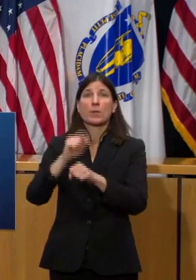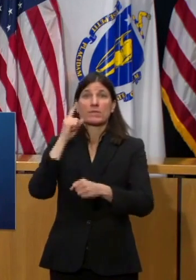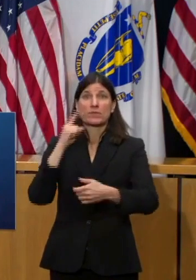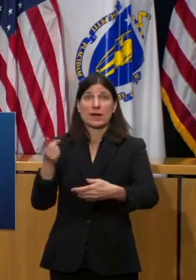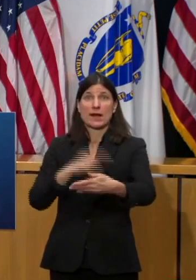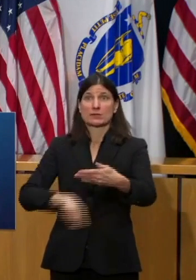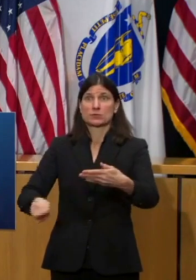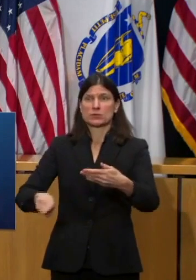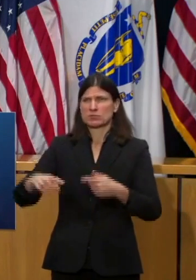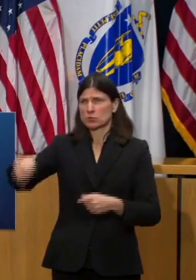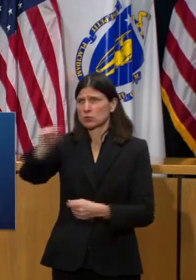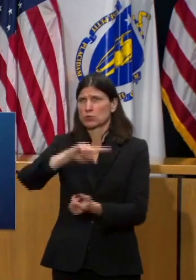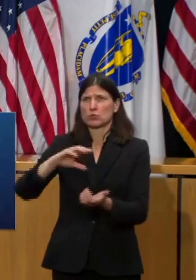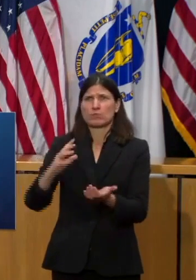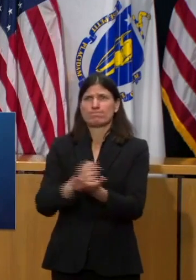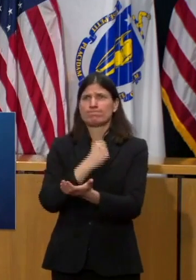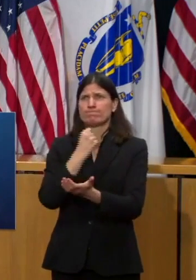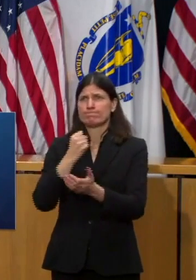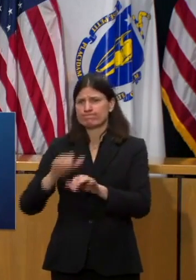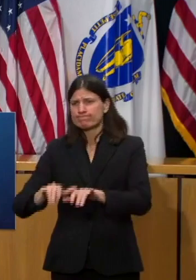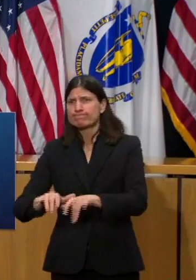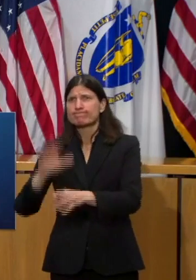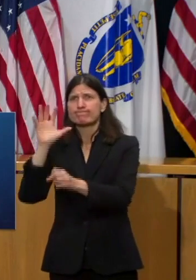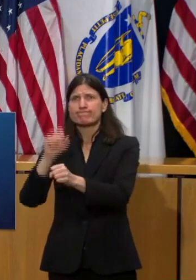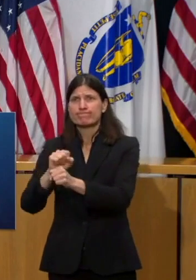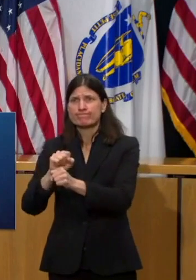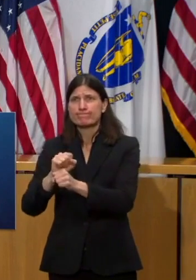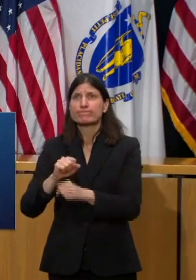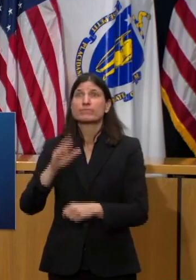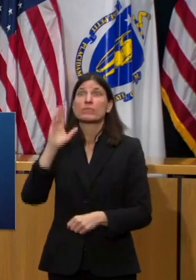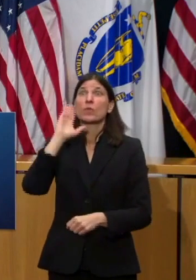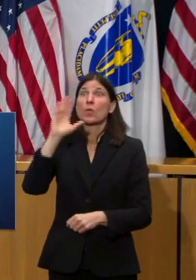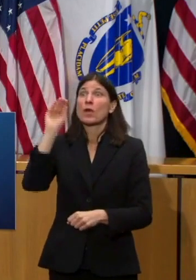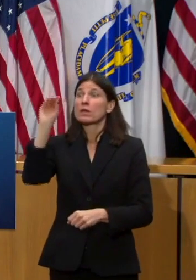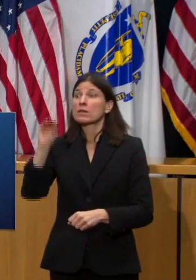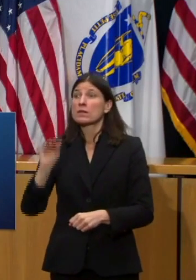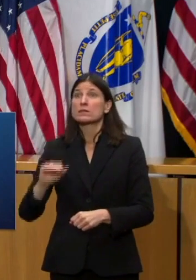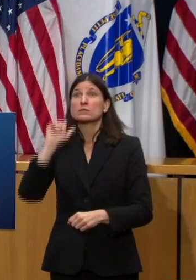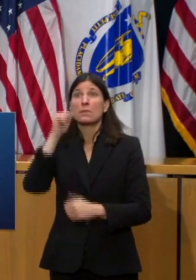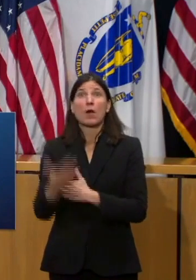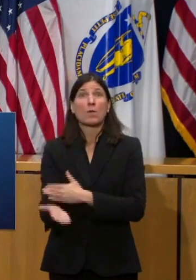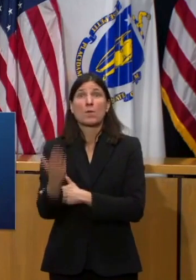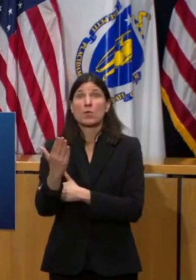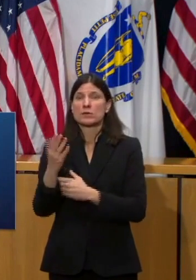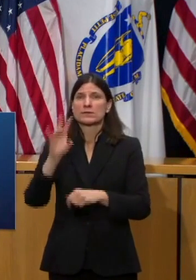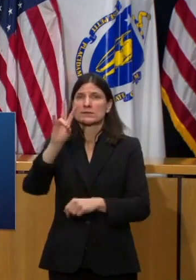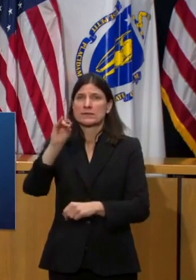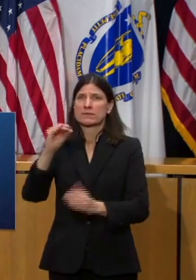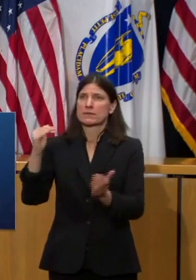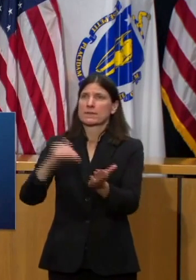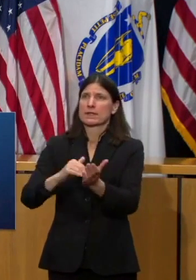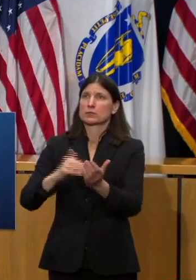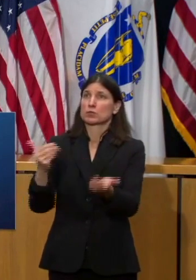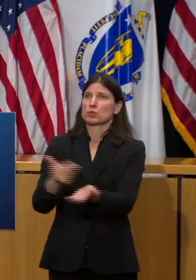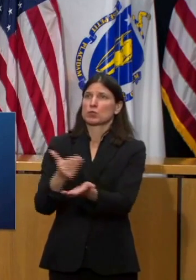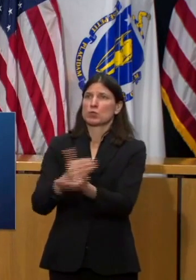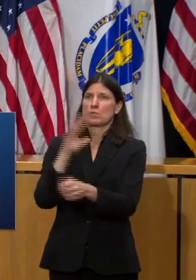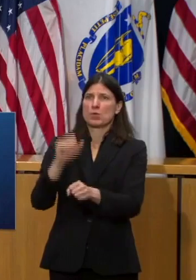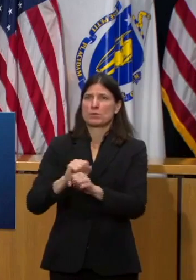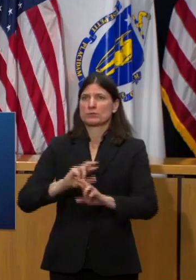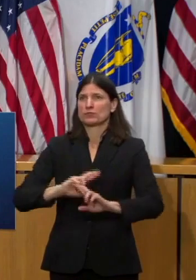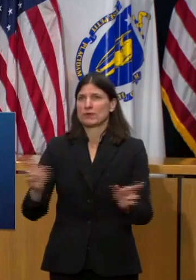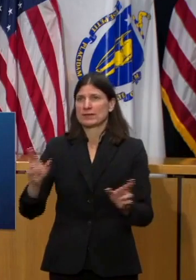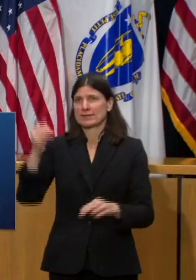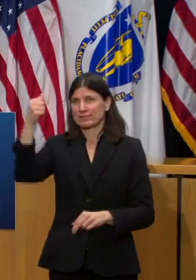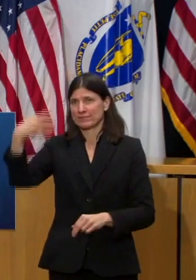70,000 appointments will be available at the mass vaccination sites, and other appointments will be posted throughout the week for sites like pharmacies